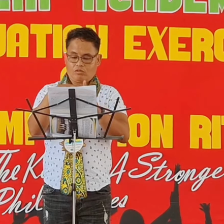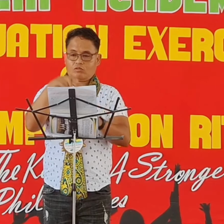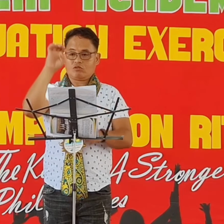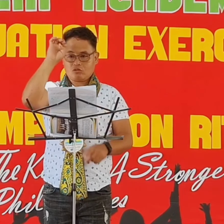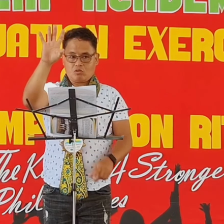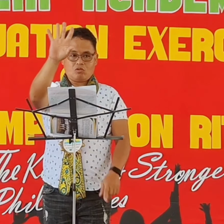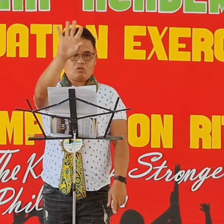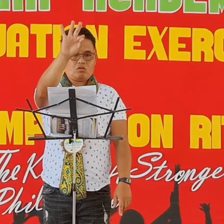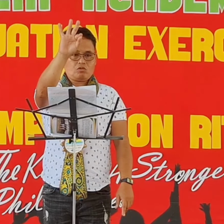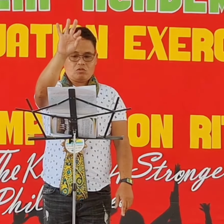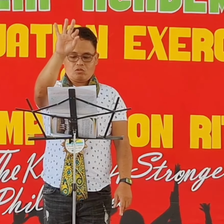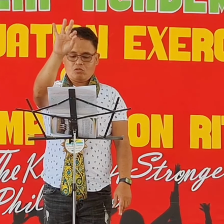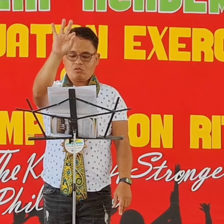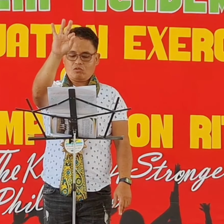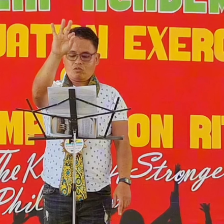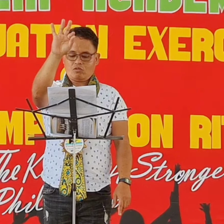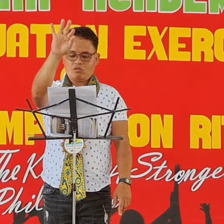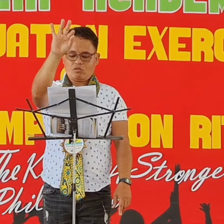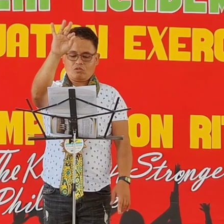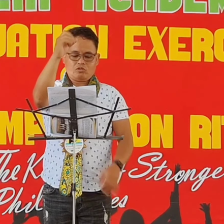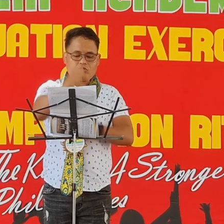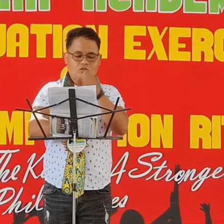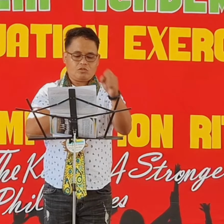My deaf brother died when he was 9 years old.